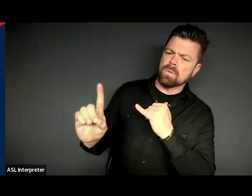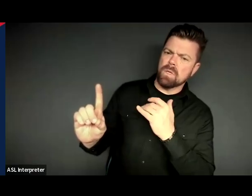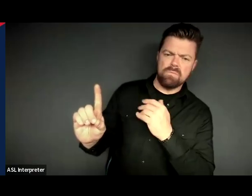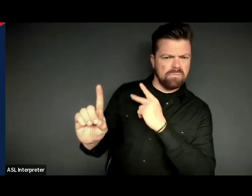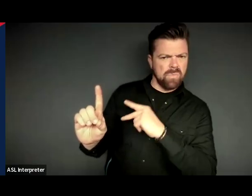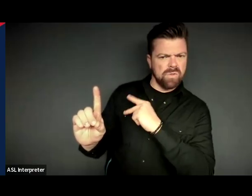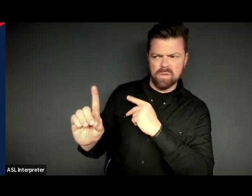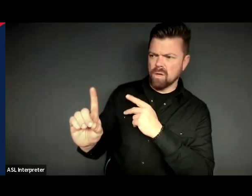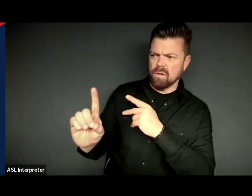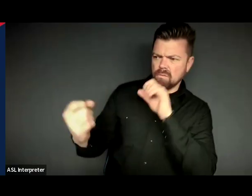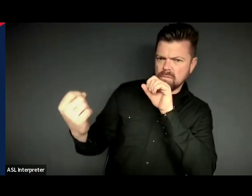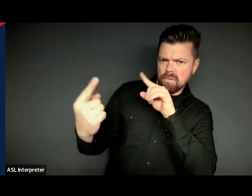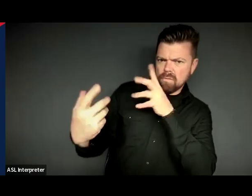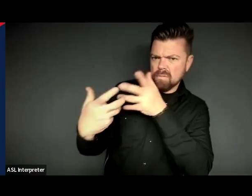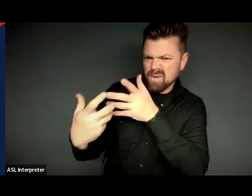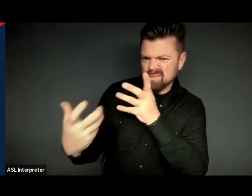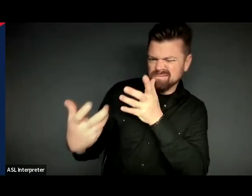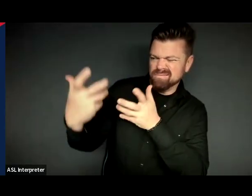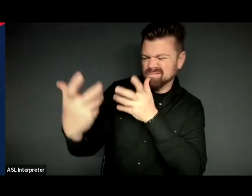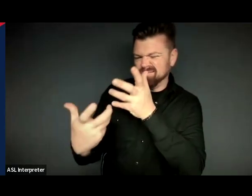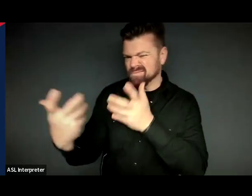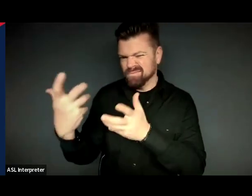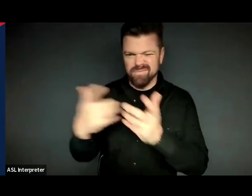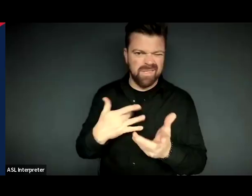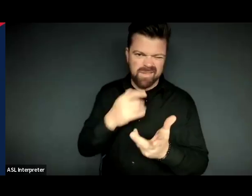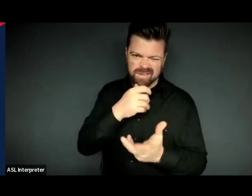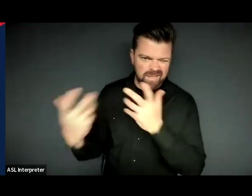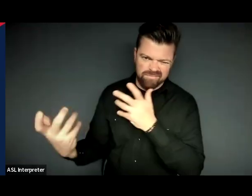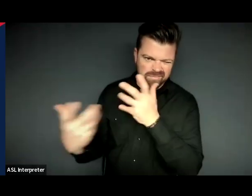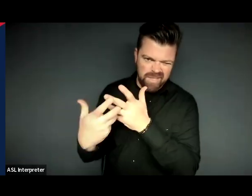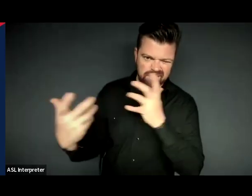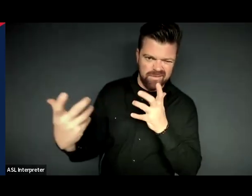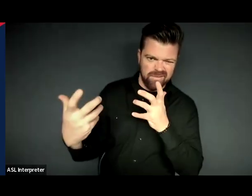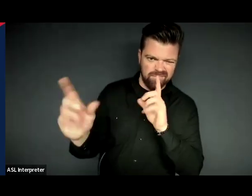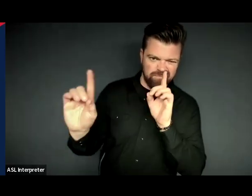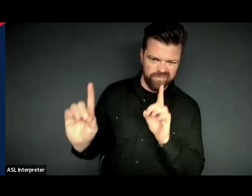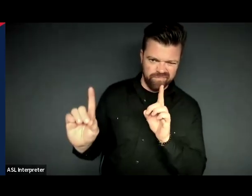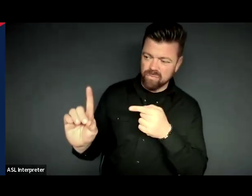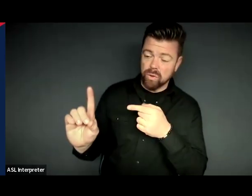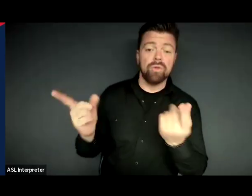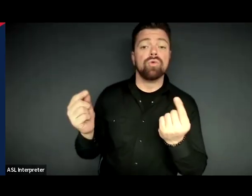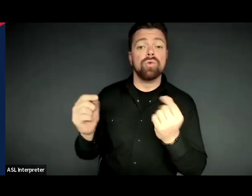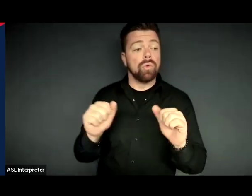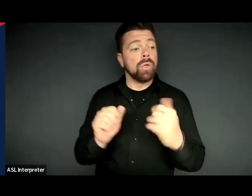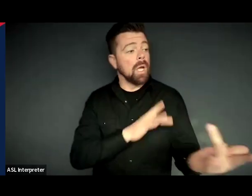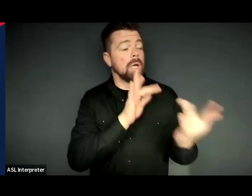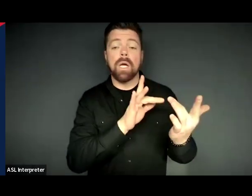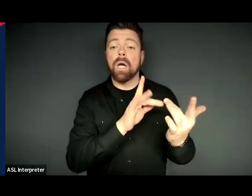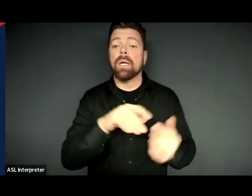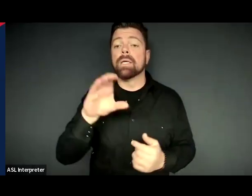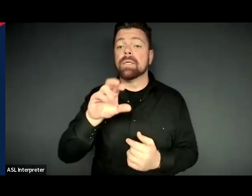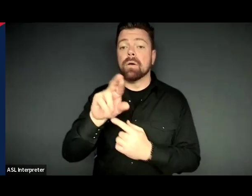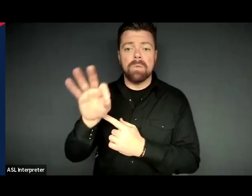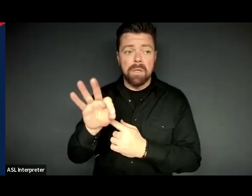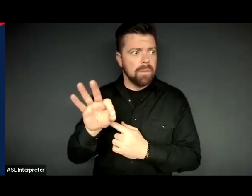having trouble, well, I'm just not really relating to my peer mentor. You can contact the foundation, no